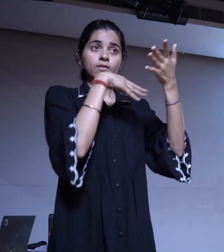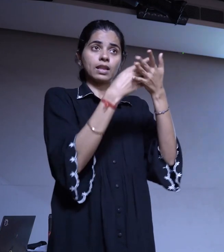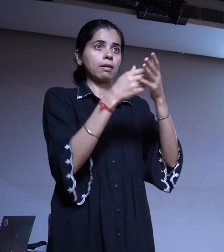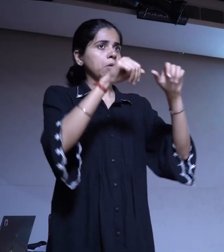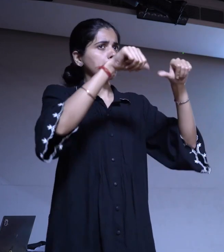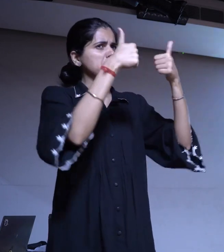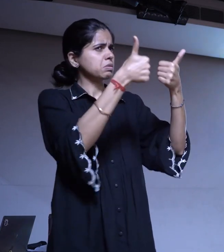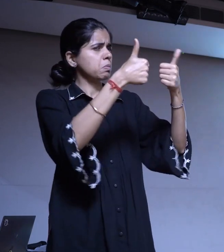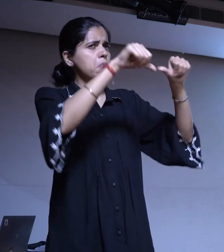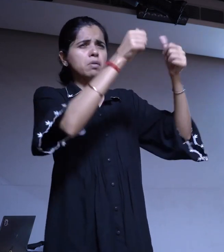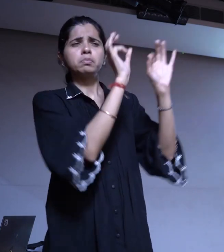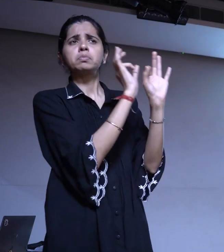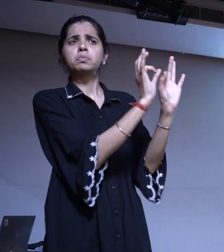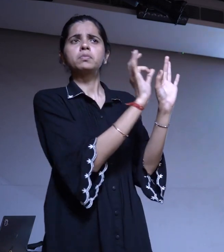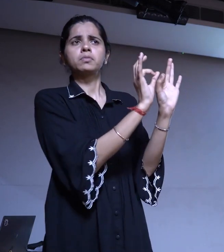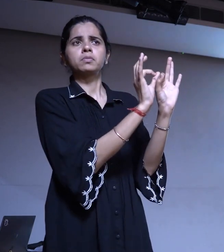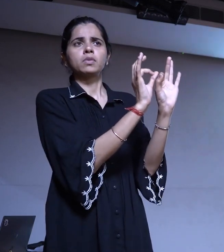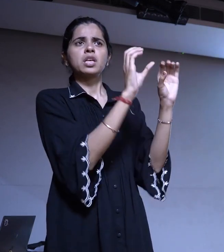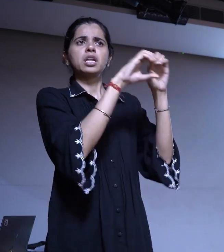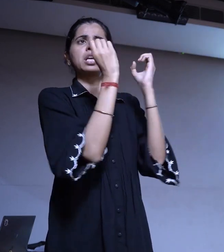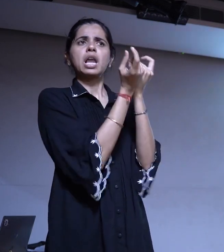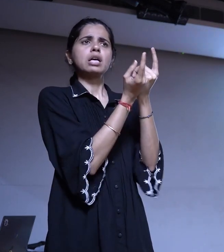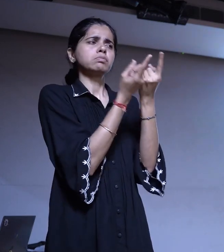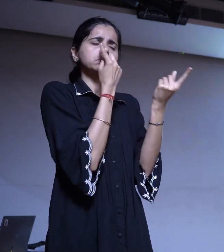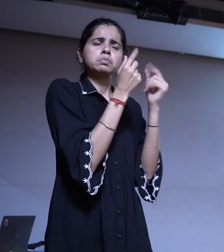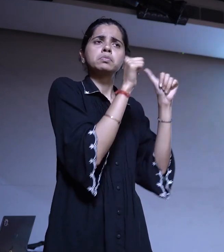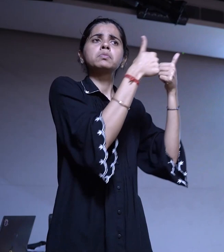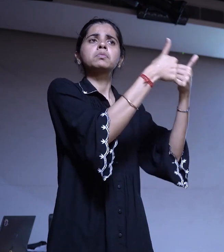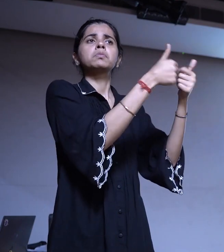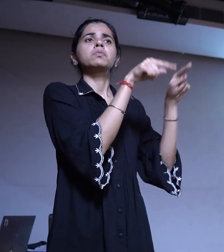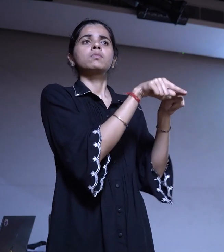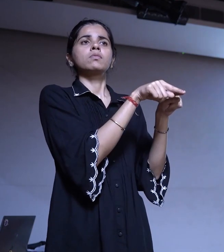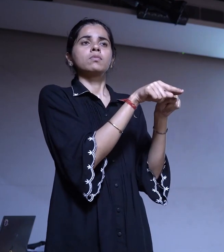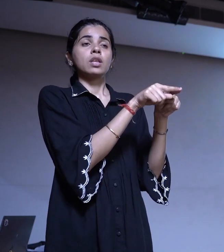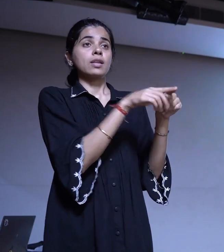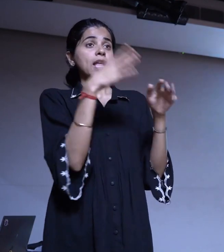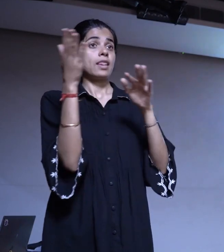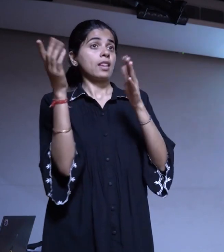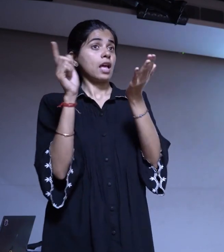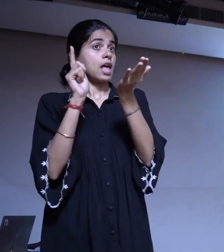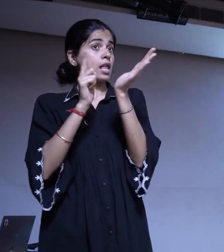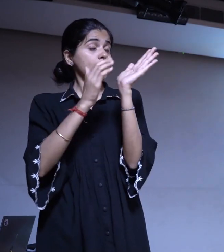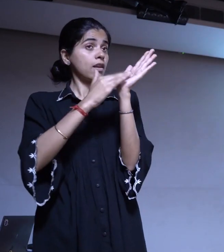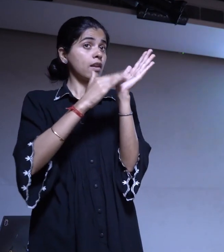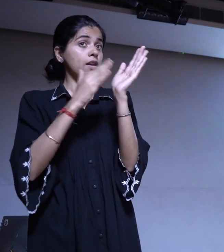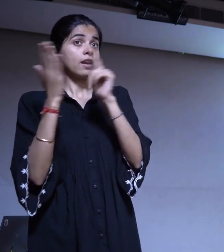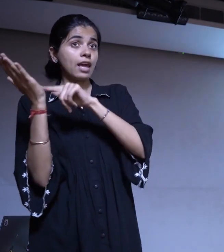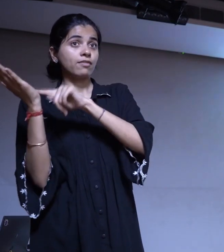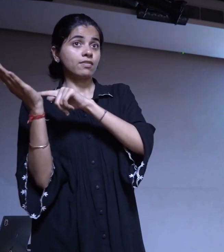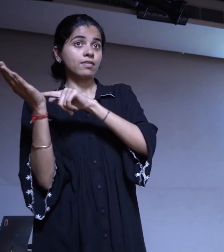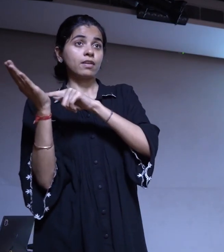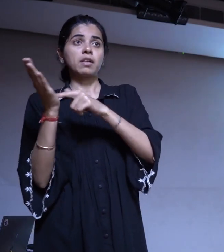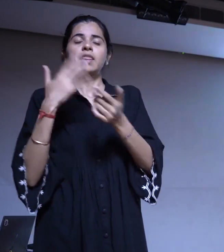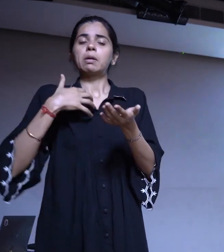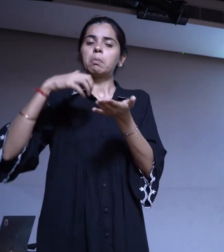grades as well as on the class test on the extreme left the the quadrant on the left are children who are doing